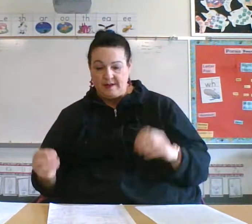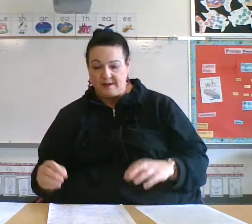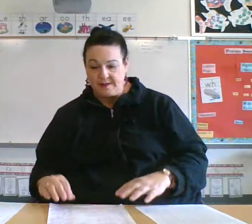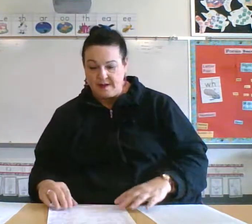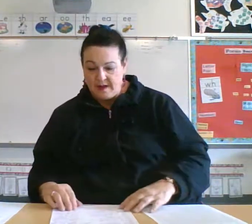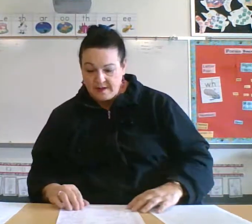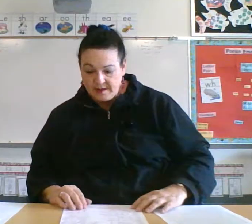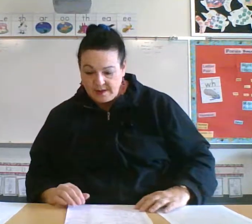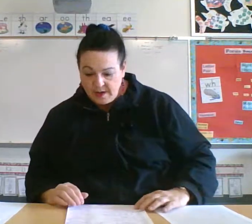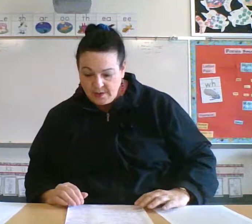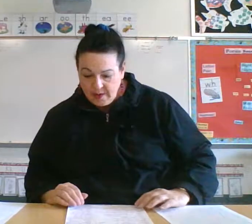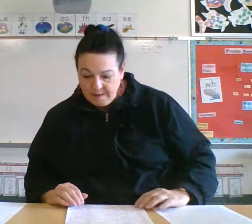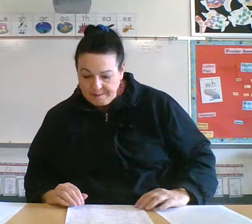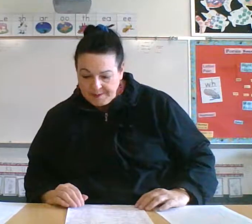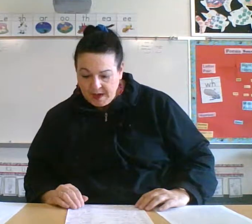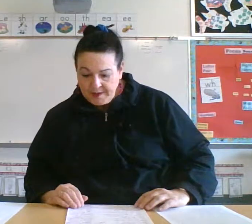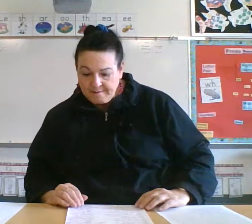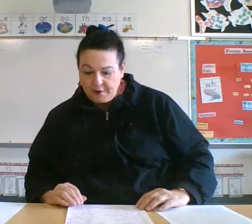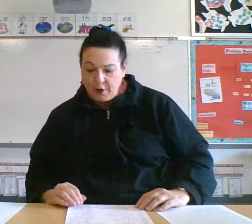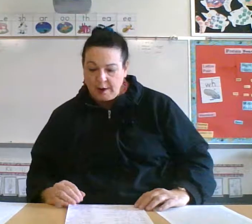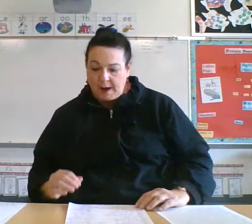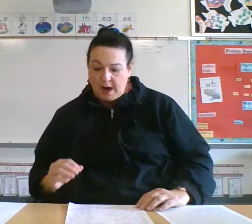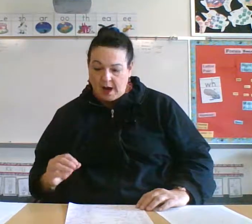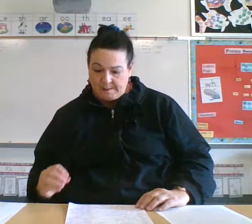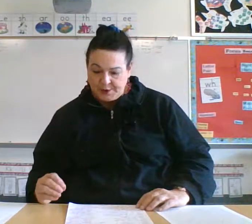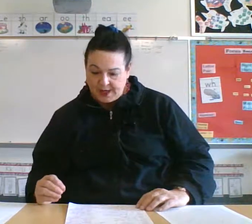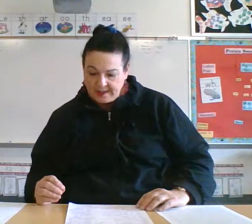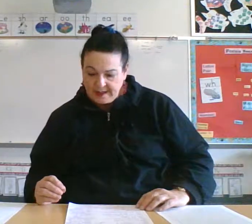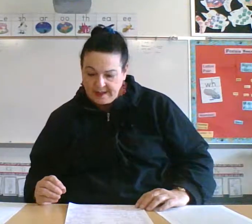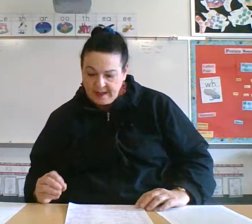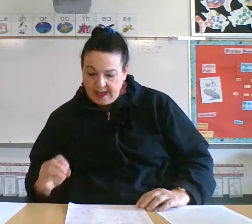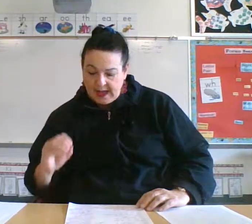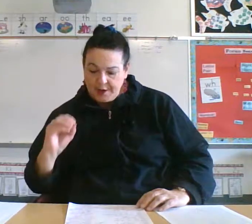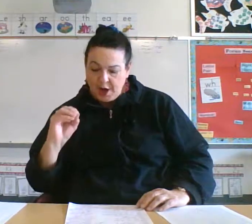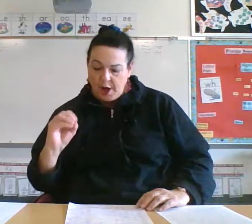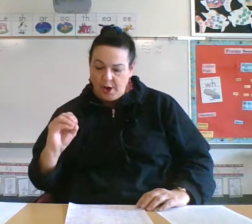this. So, the verb object, an